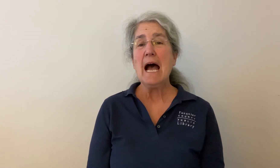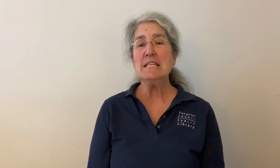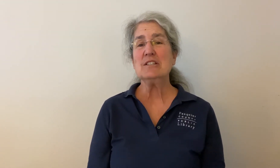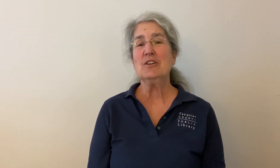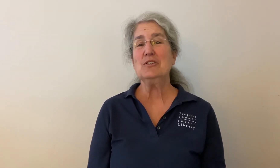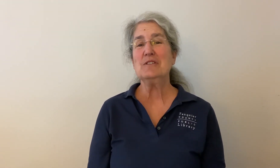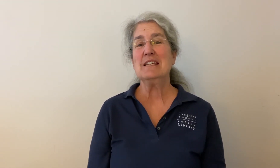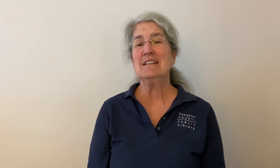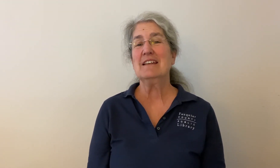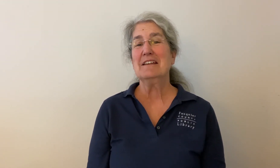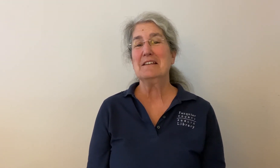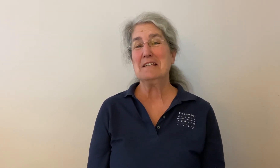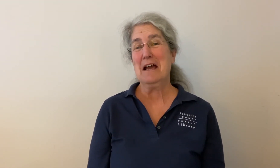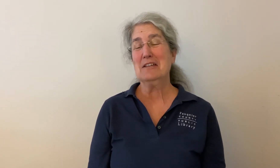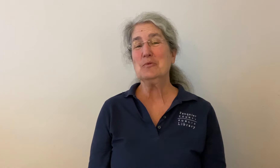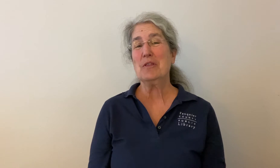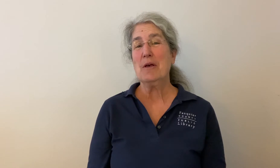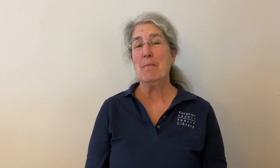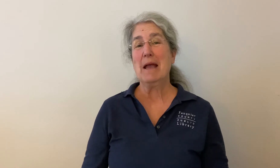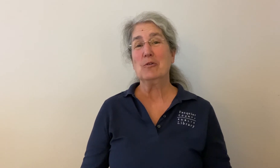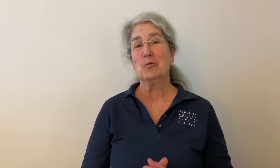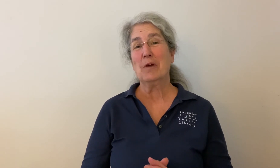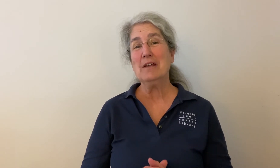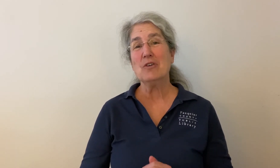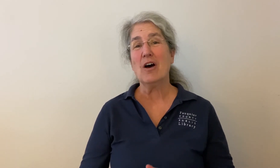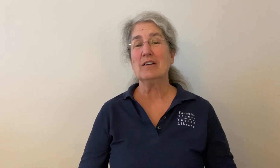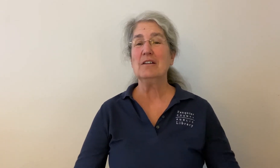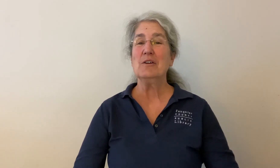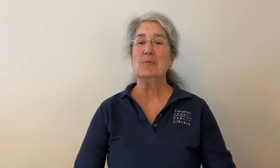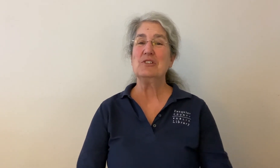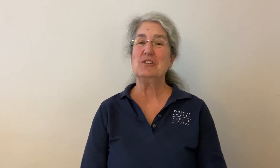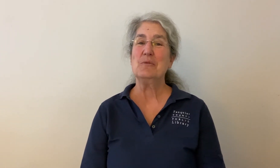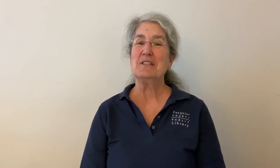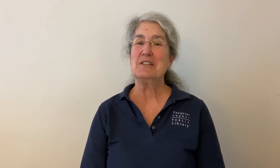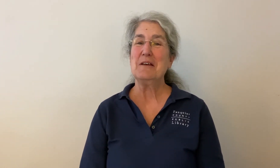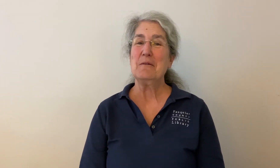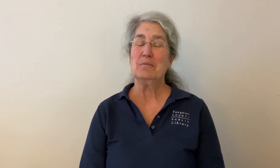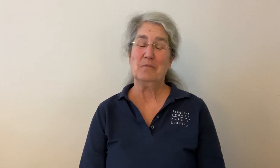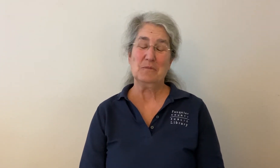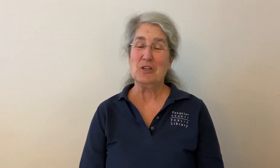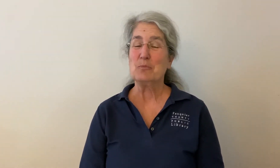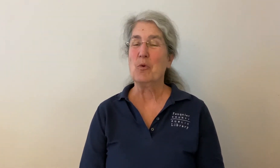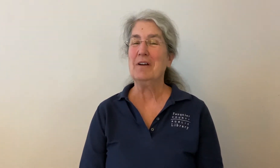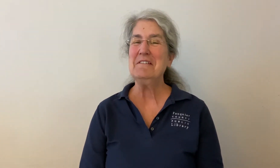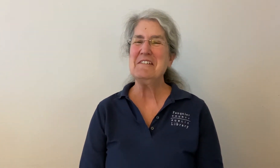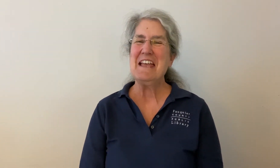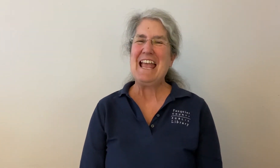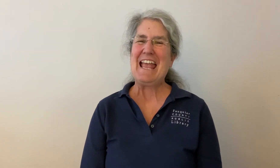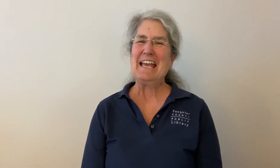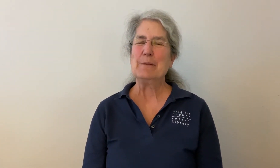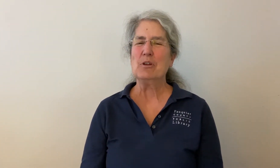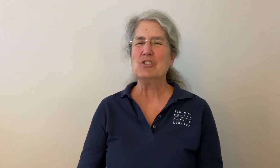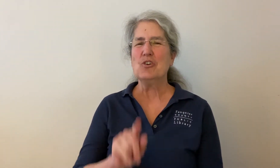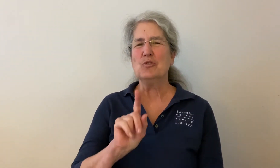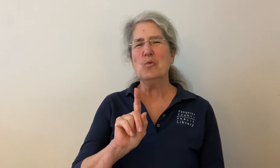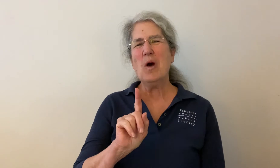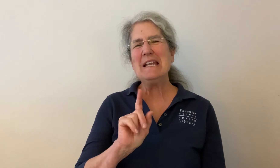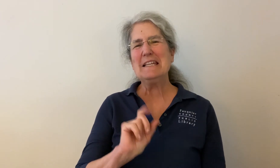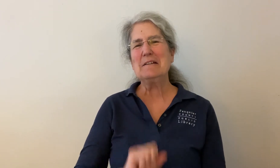I started using signs with my granddaughter when she was just born. And I'm going to show you one little